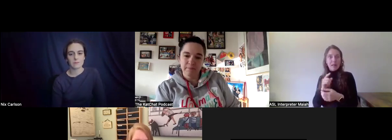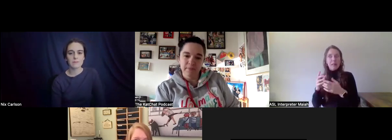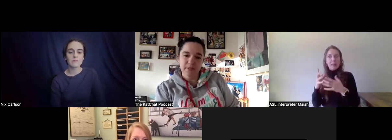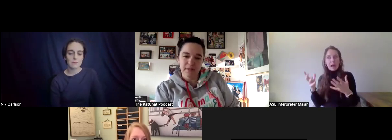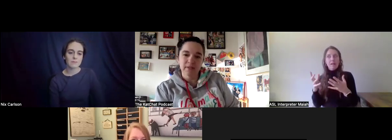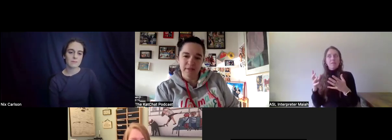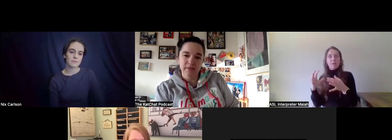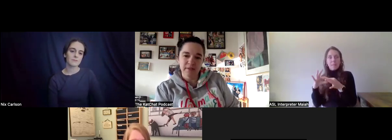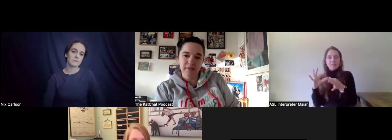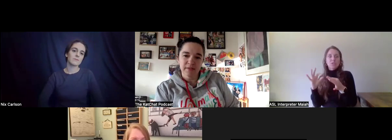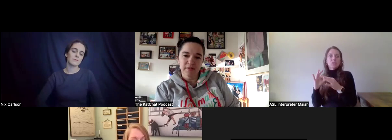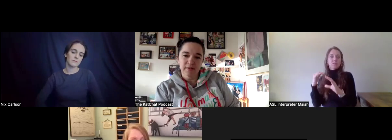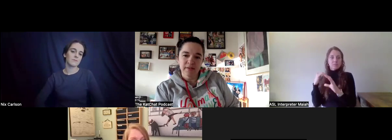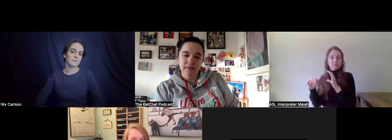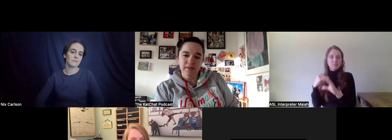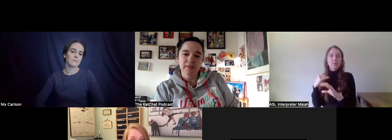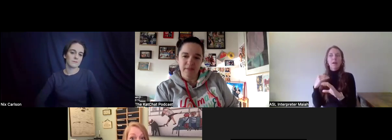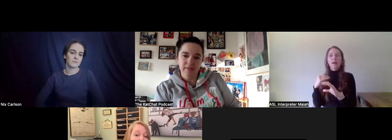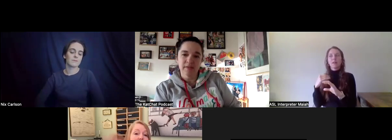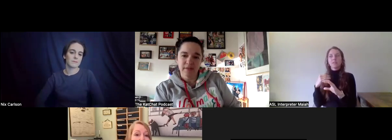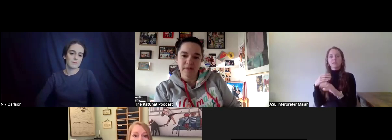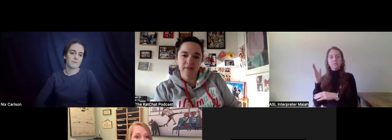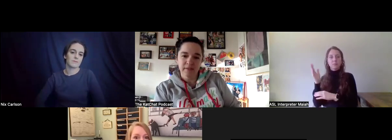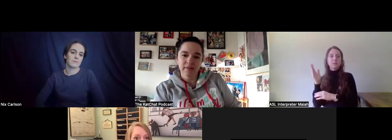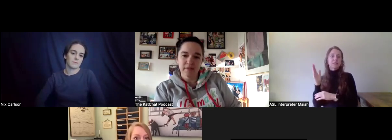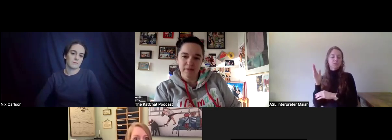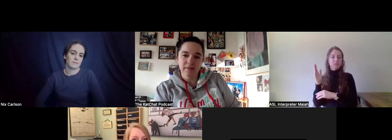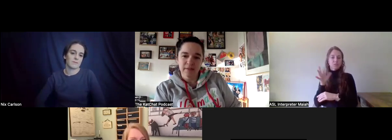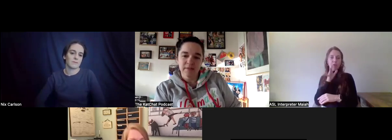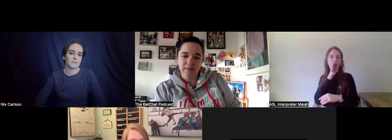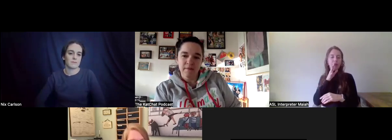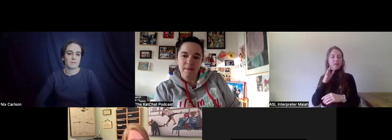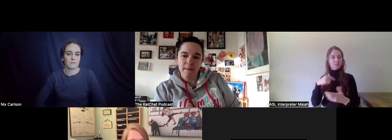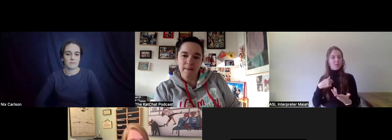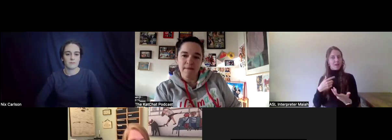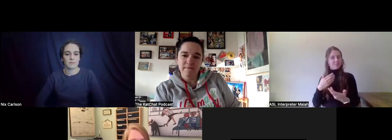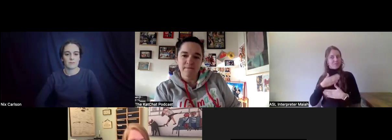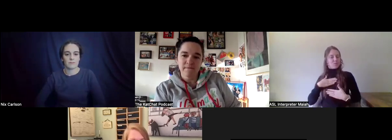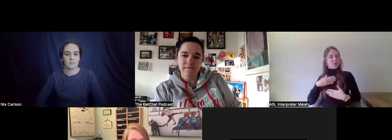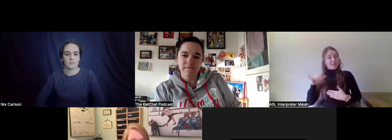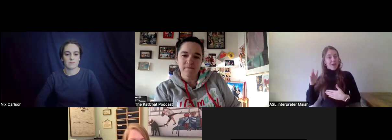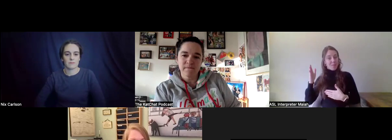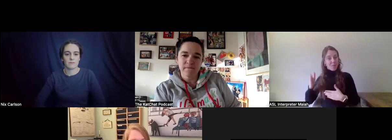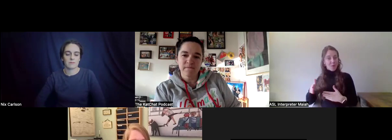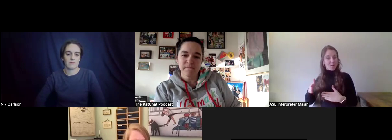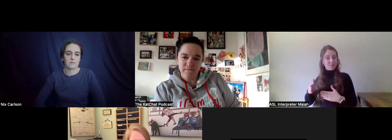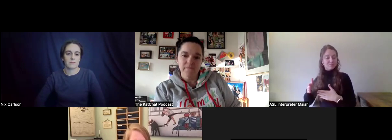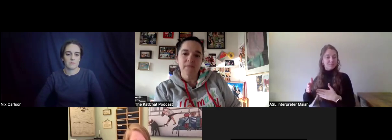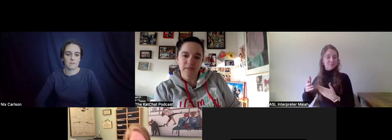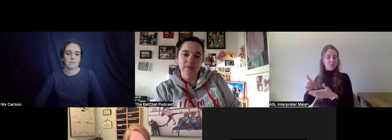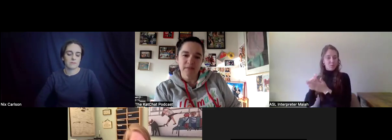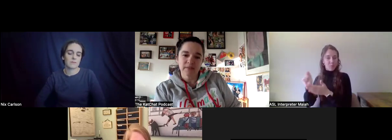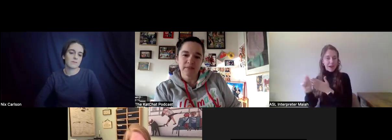talking points and positioning, and so, and I love that. I love that side of writing as well. I love